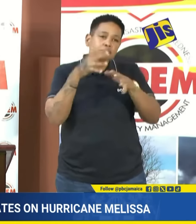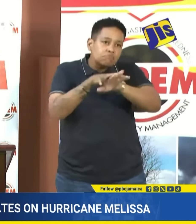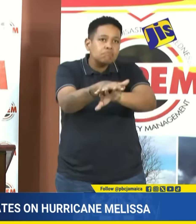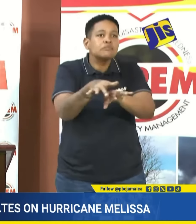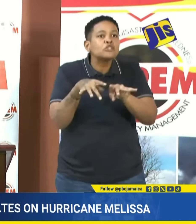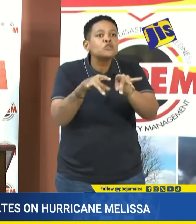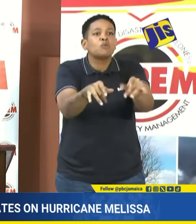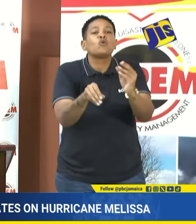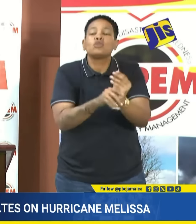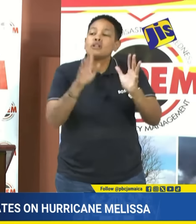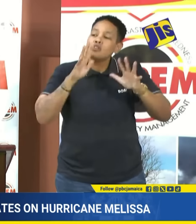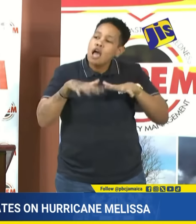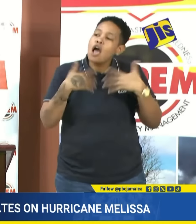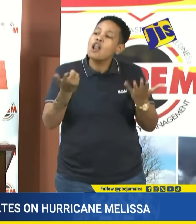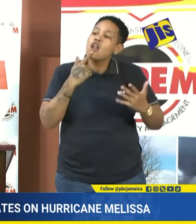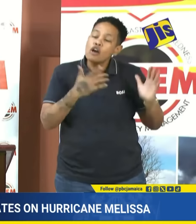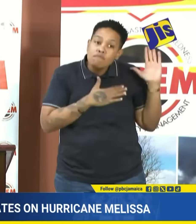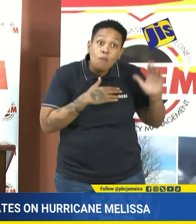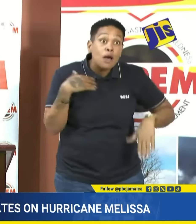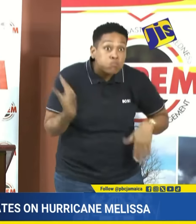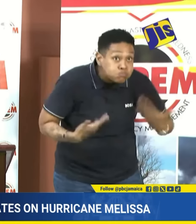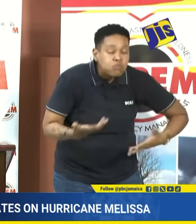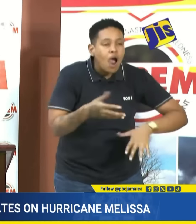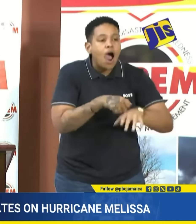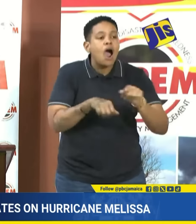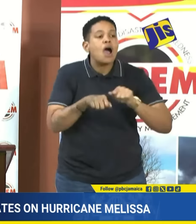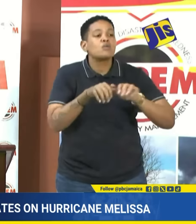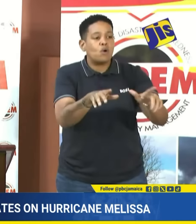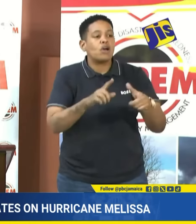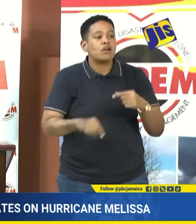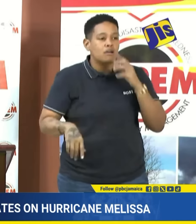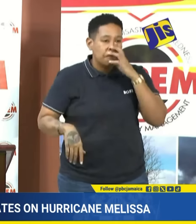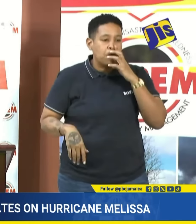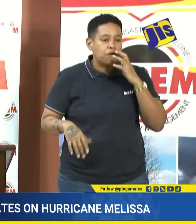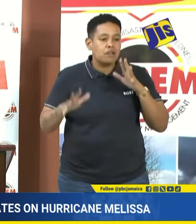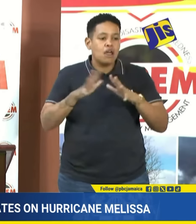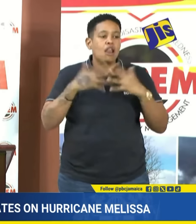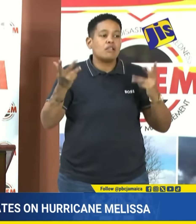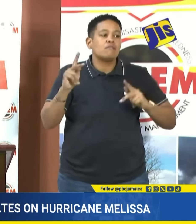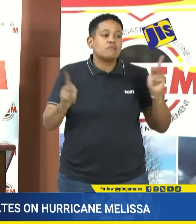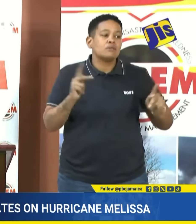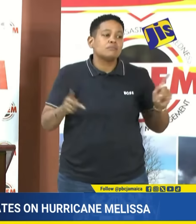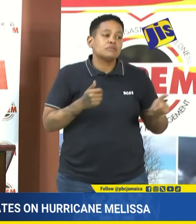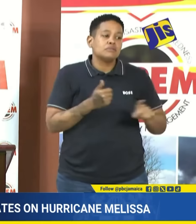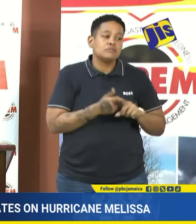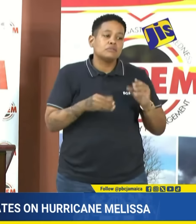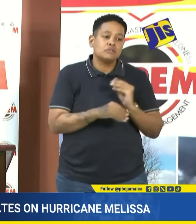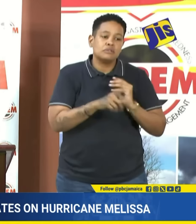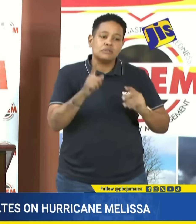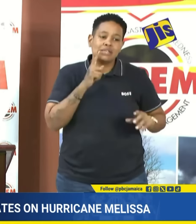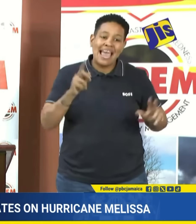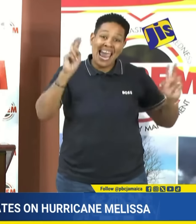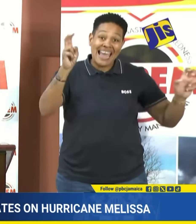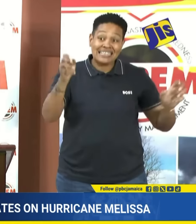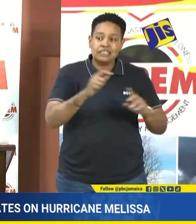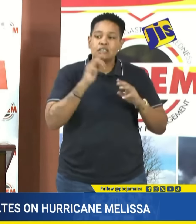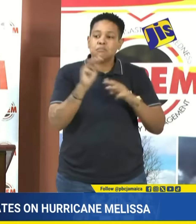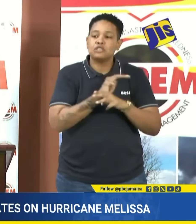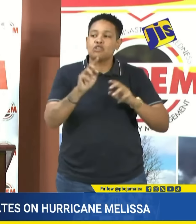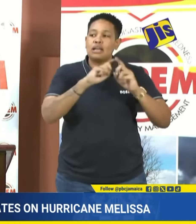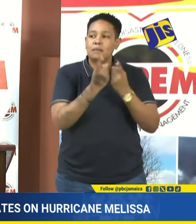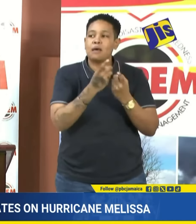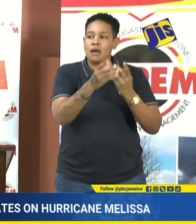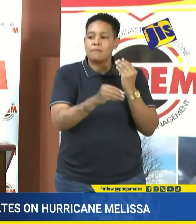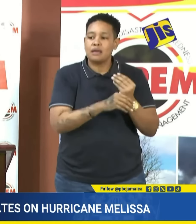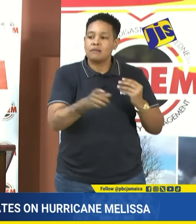seamless is, a lot of dedication and hard work from a lot of persons from various entities, ministries, and